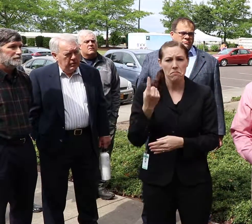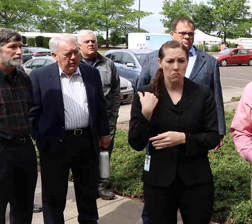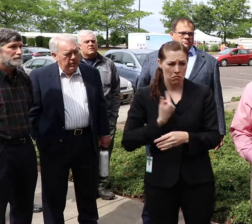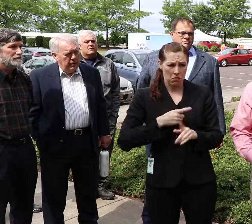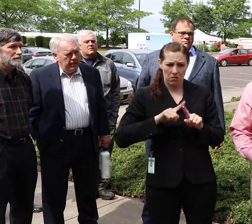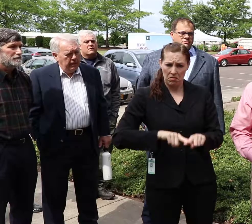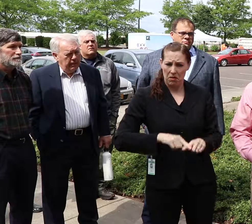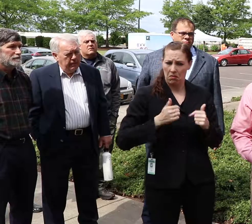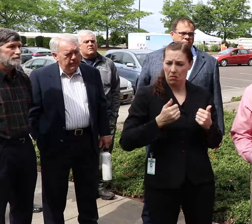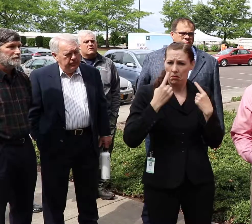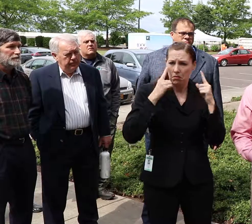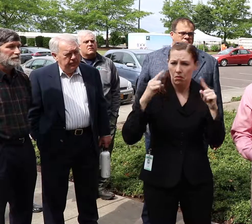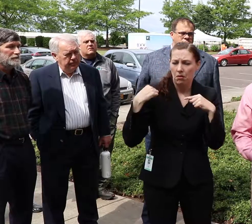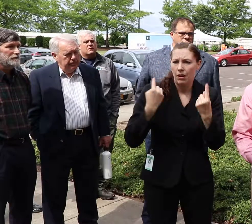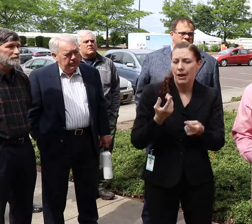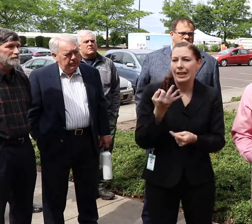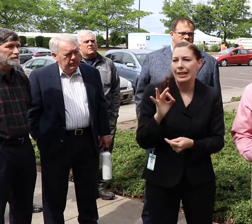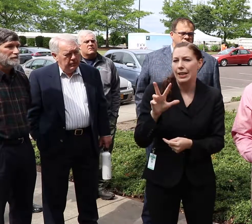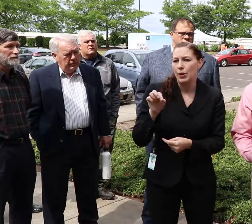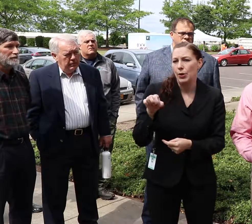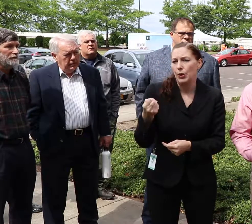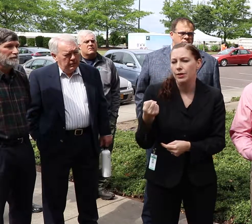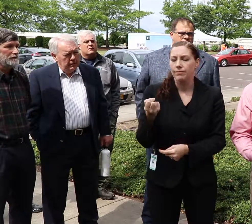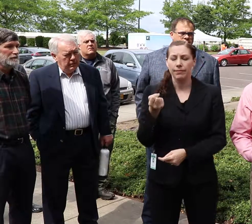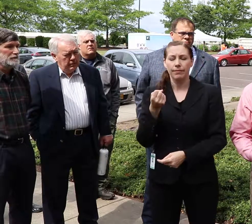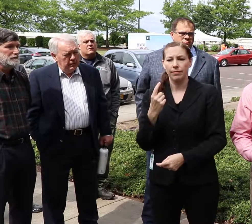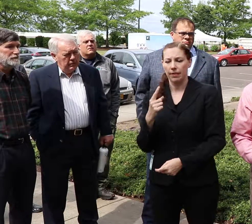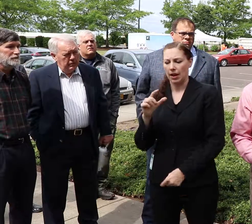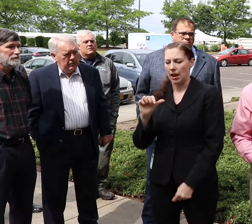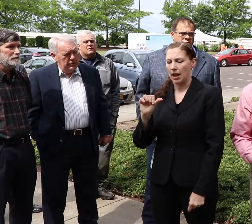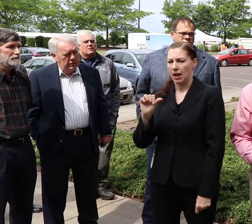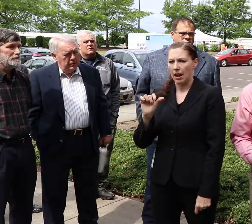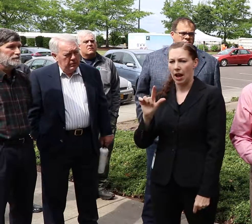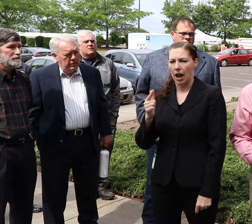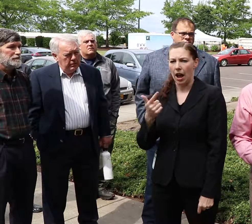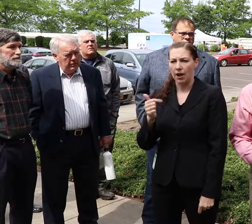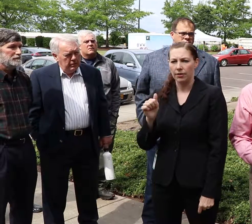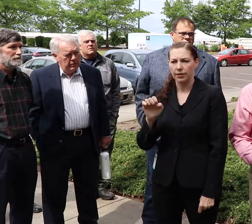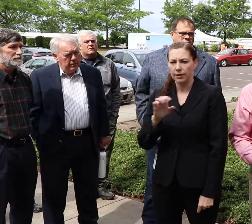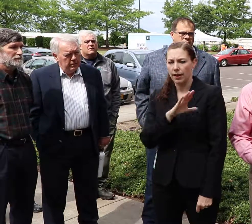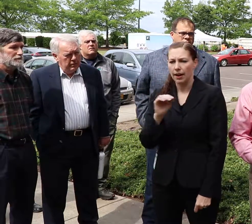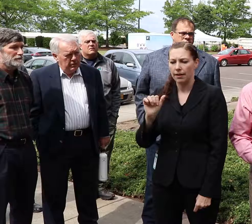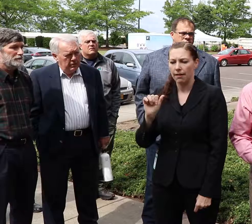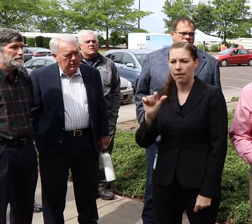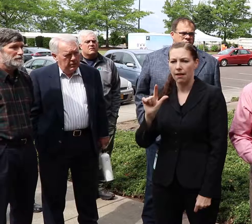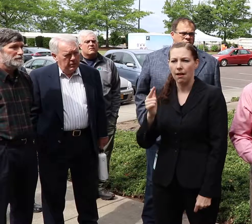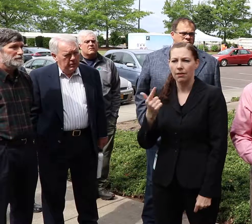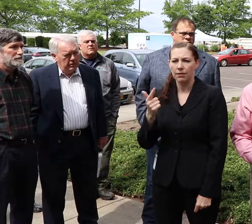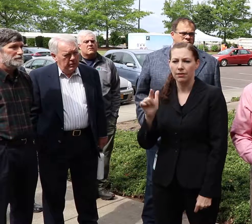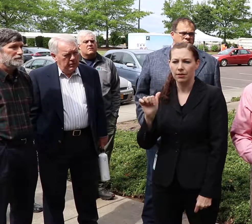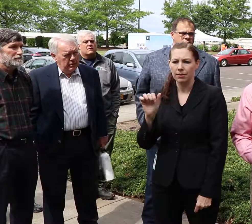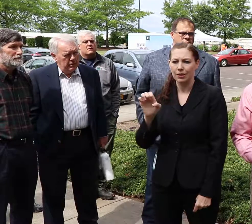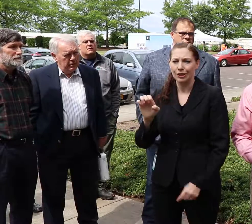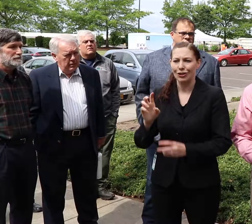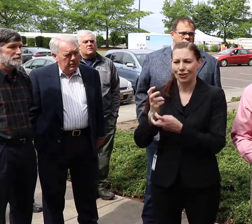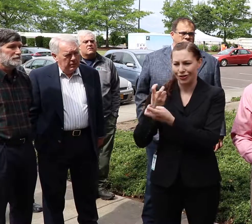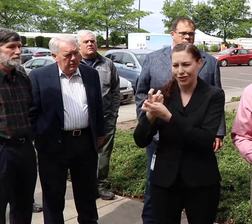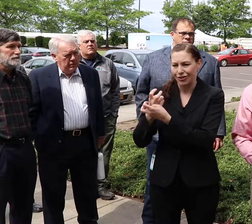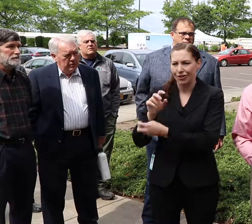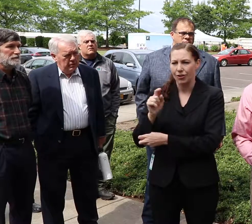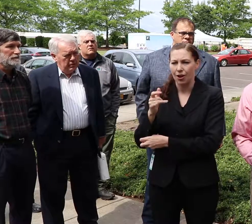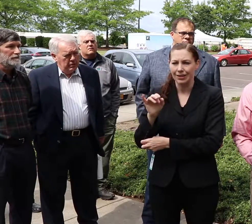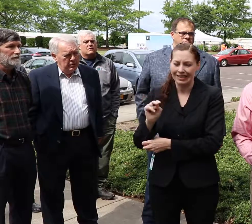mid-1930s. Algae is a relatively new, and algae toxin is a relatively new constituent that's shown up in our source water